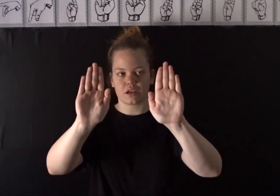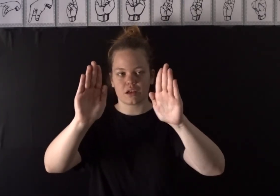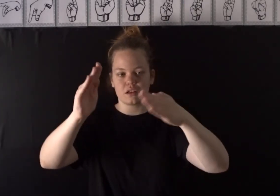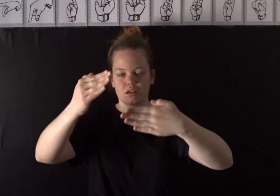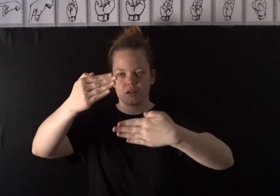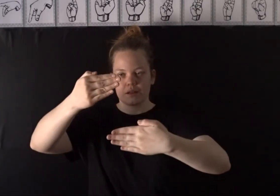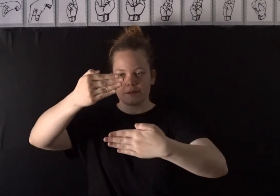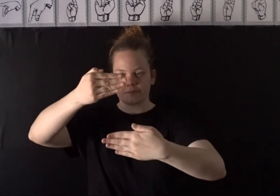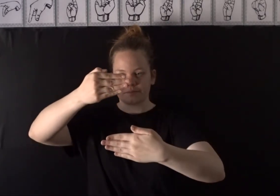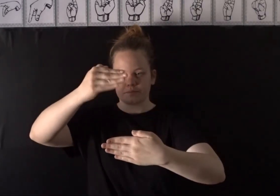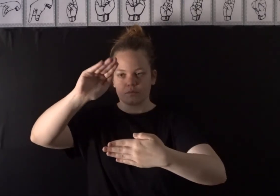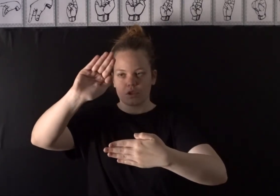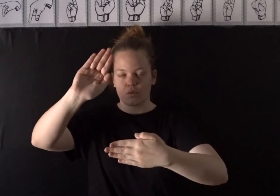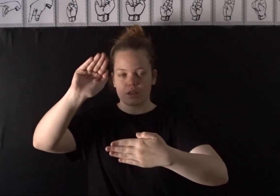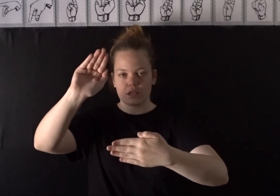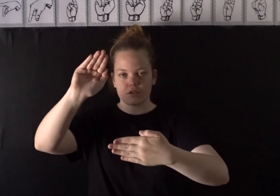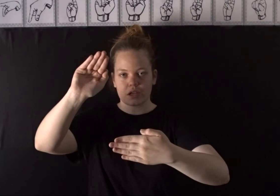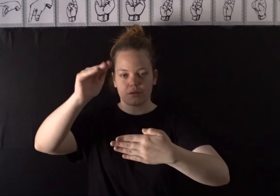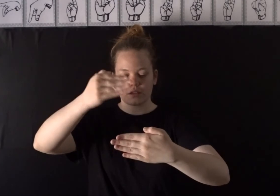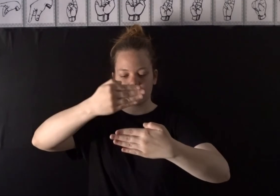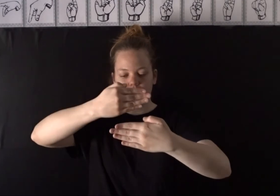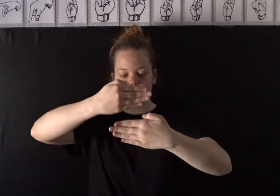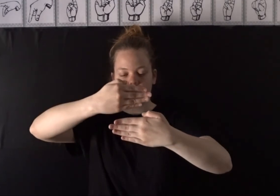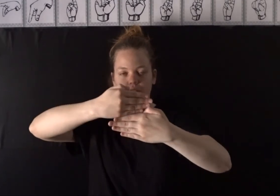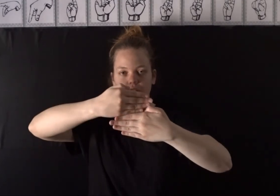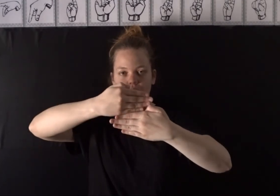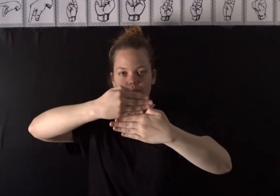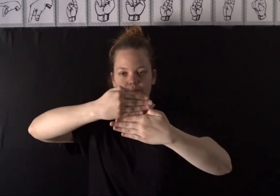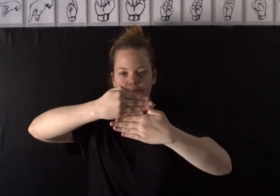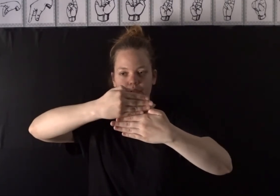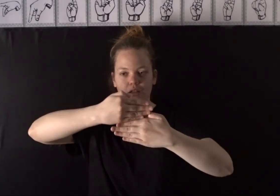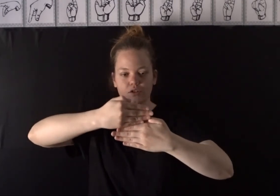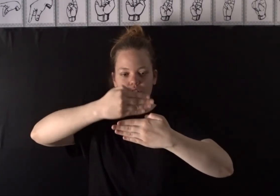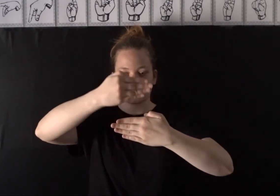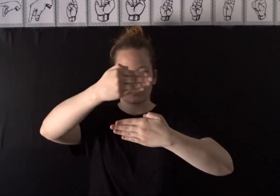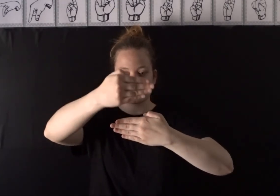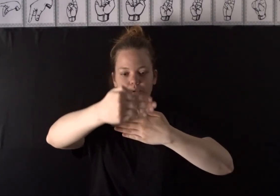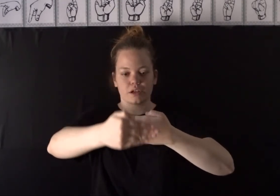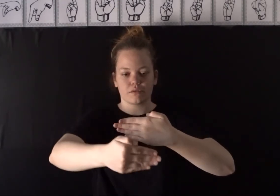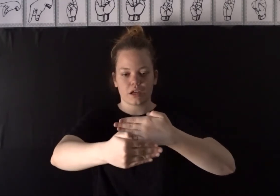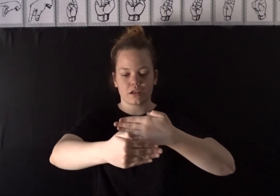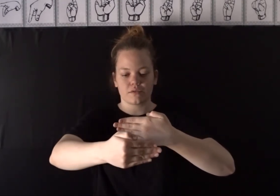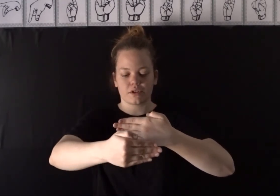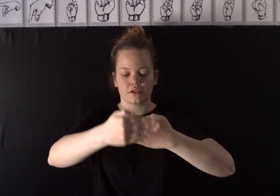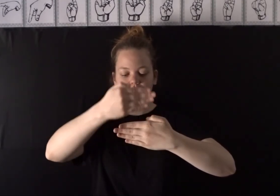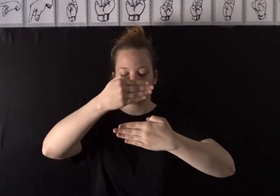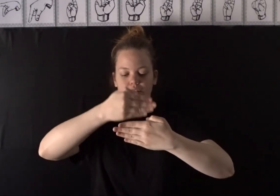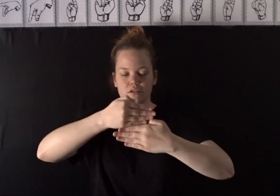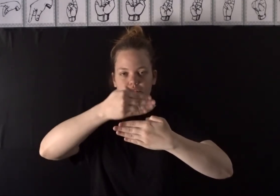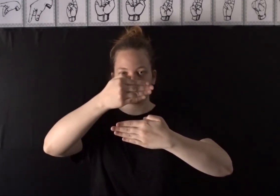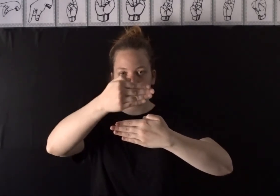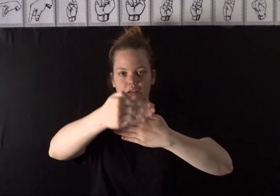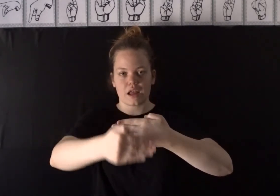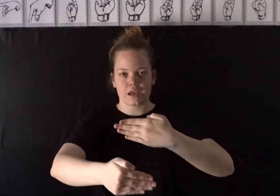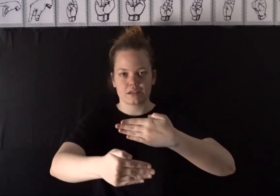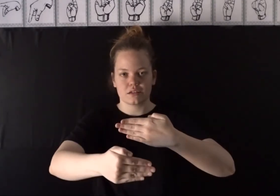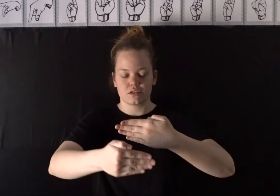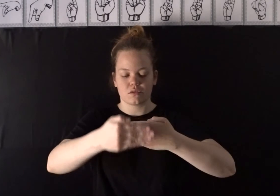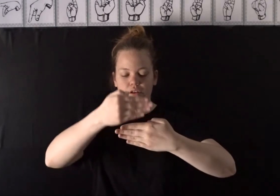that. The one that you sign with is going to go on top, and you're just going to bring it right in front. So next. So on